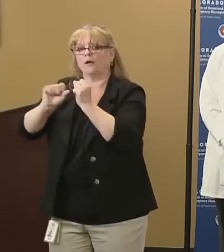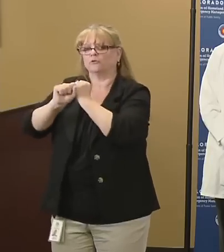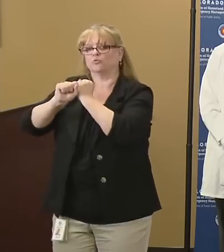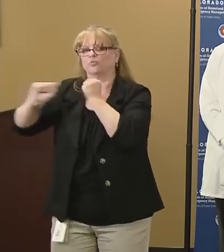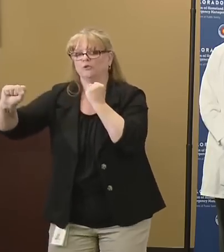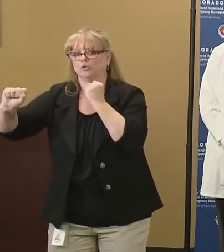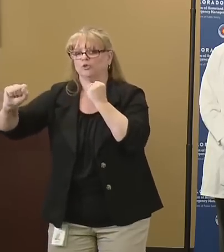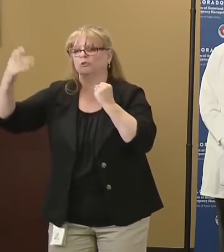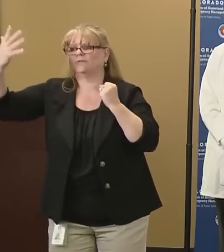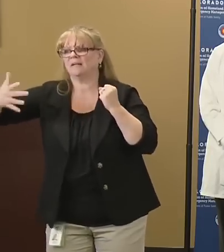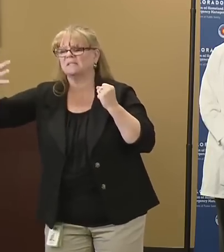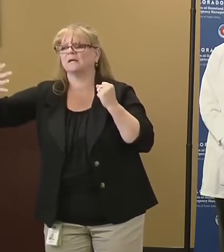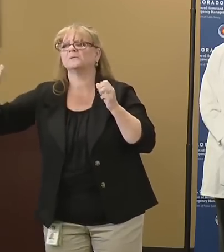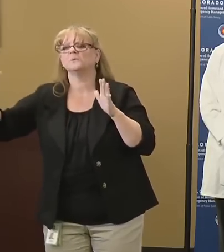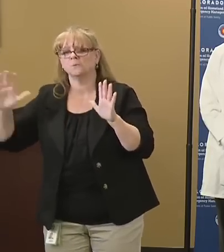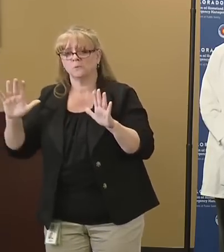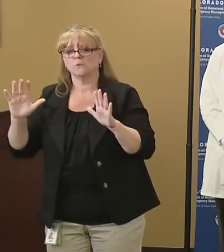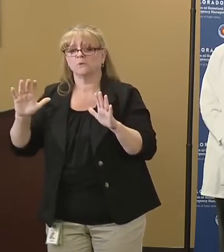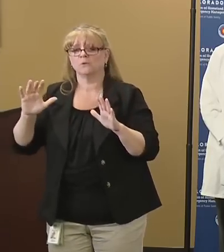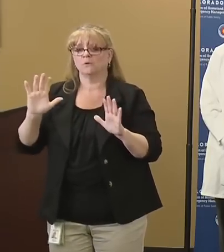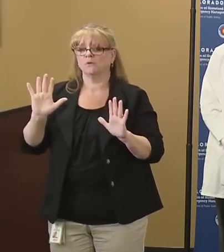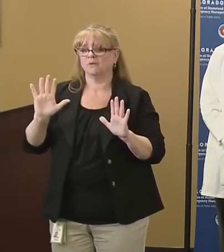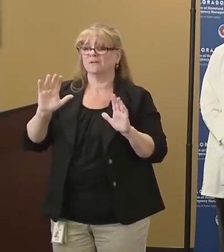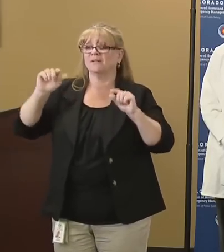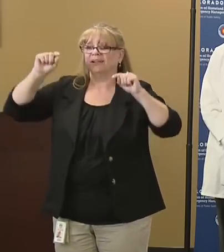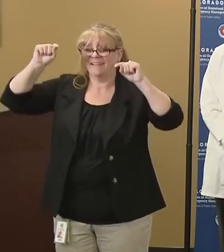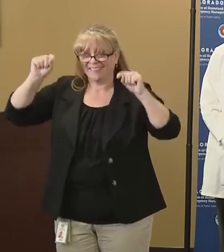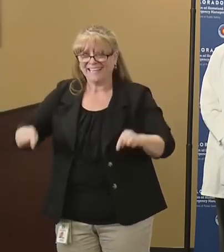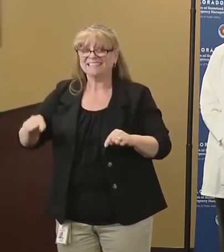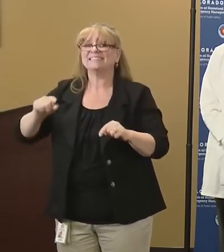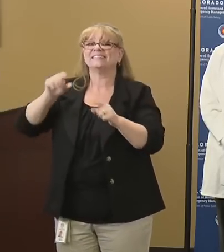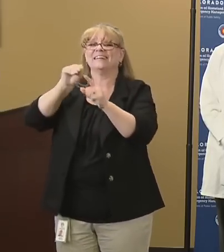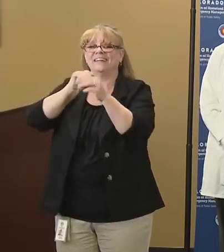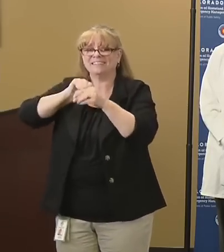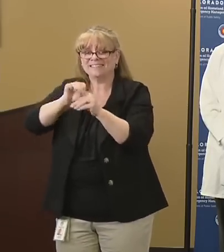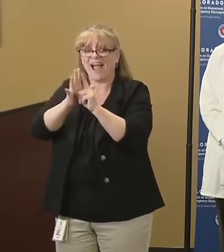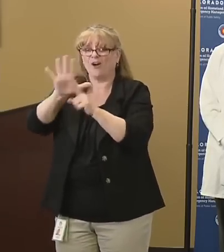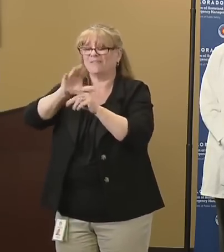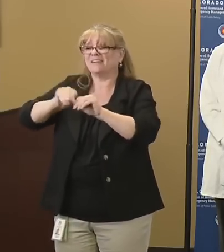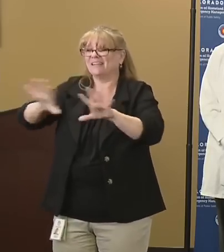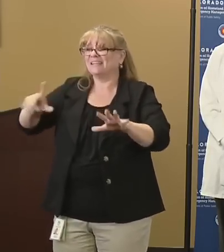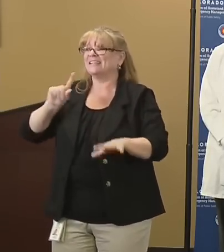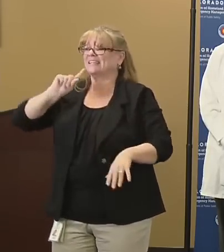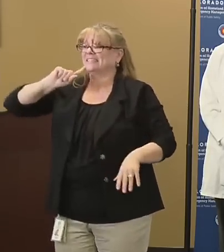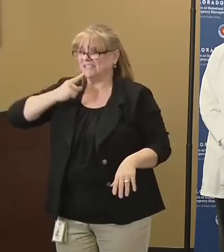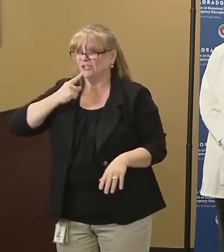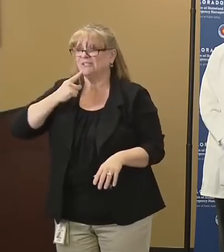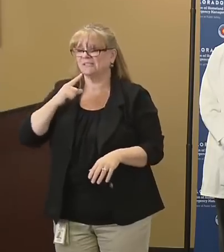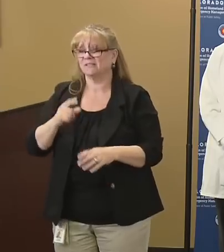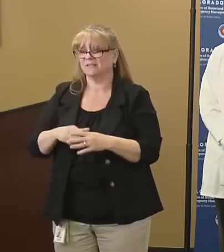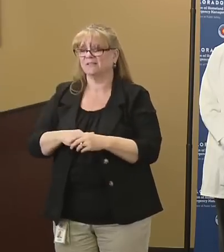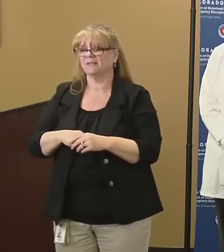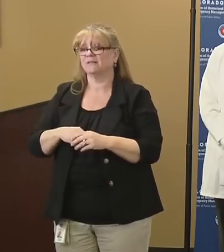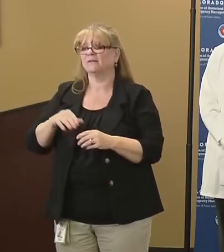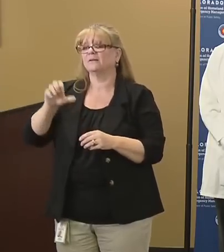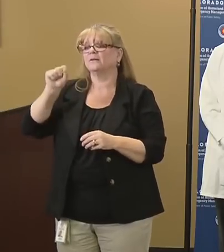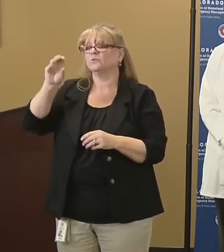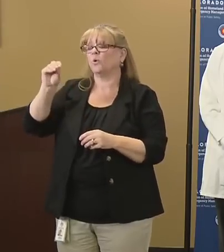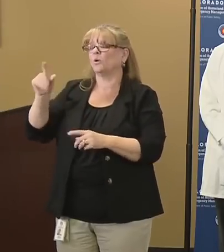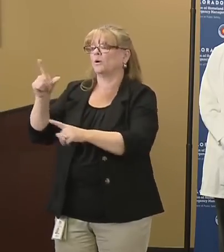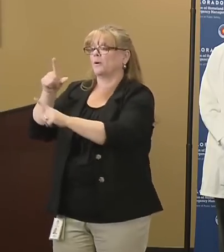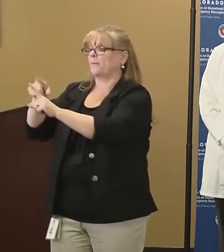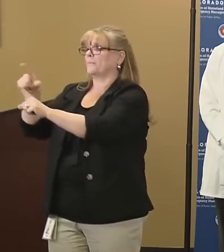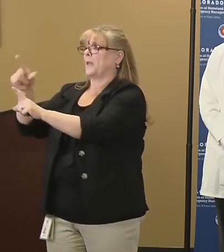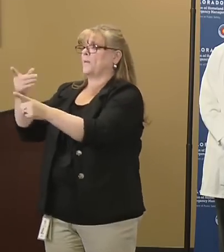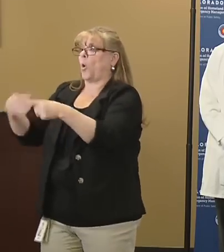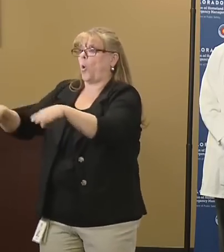an extremely contagious virus, which shows why just closing the bars and restaurants wasn't enough. If you have 1,000